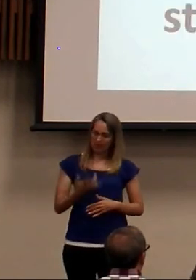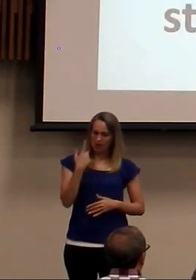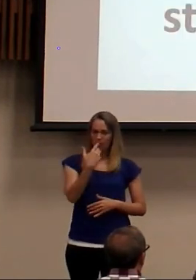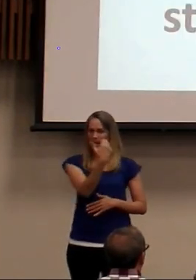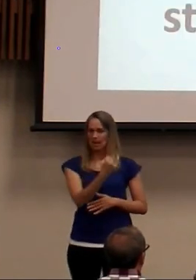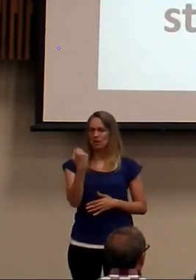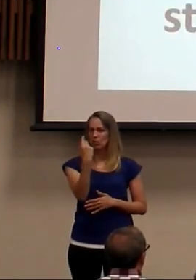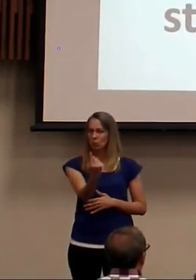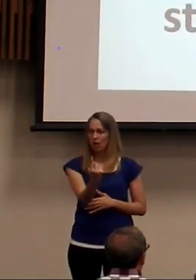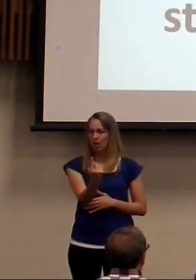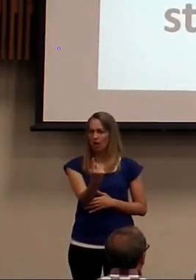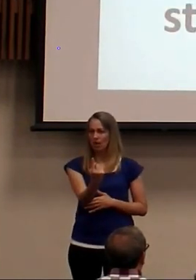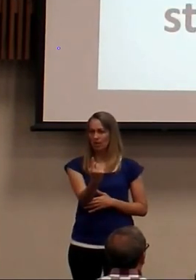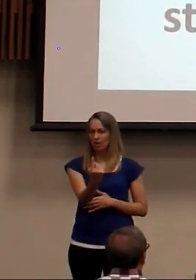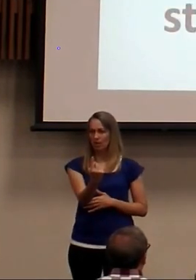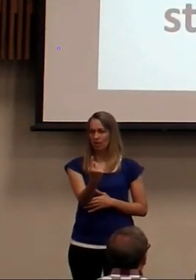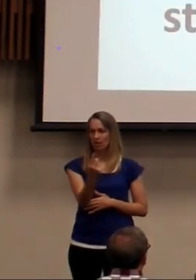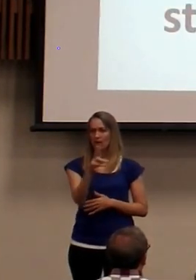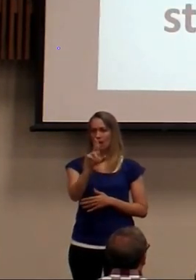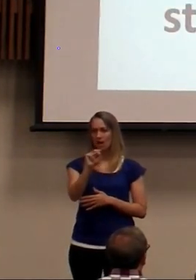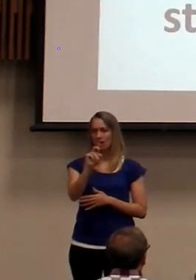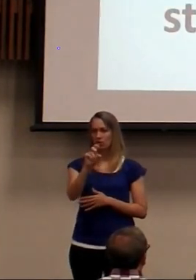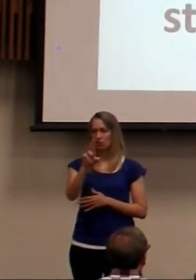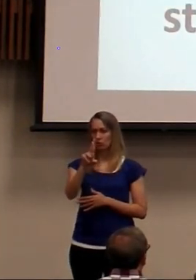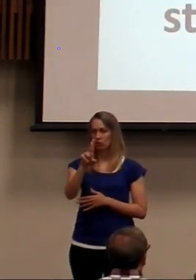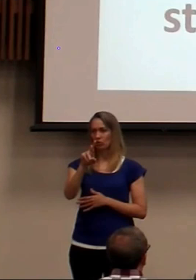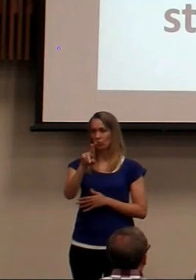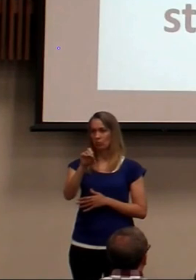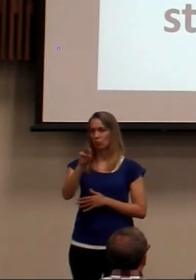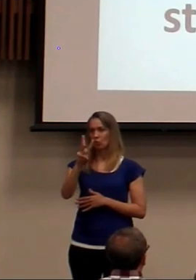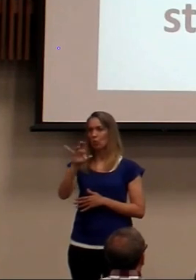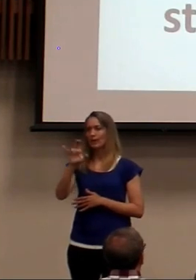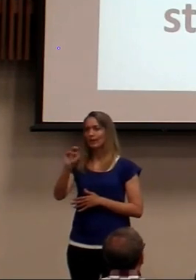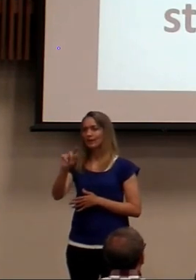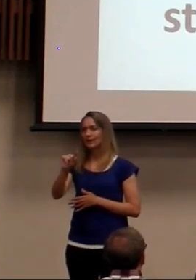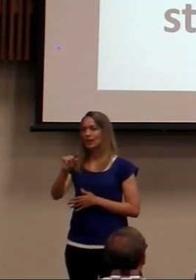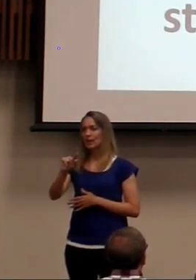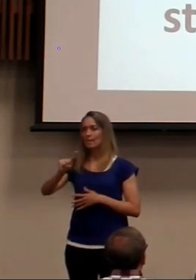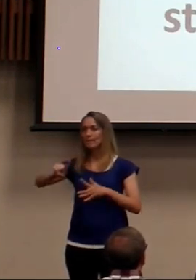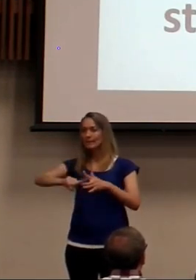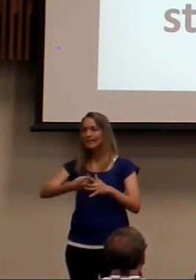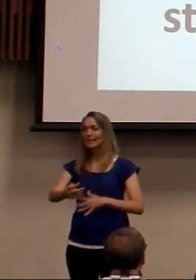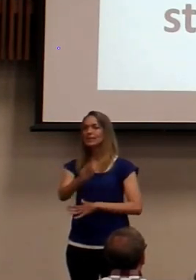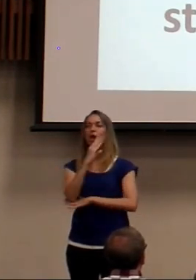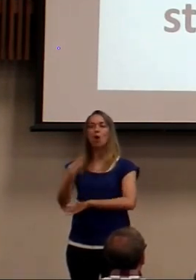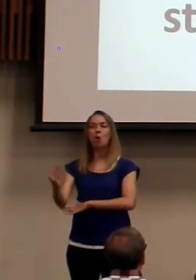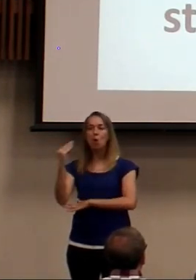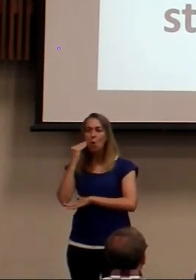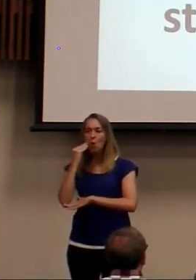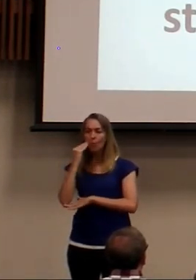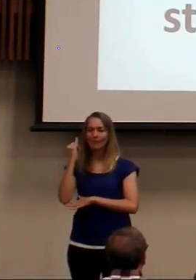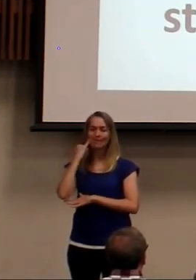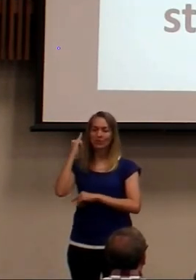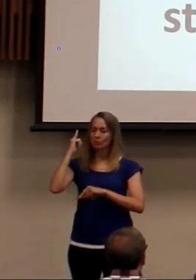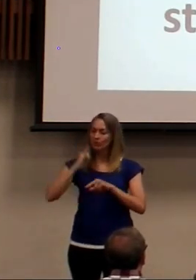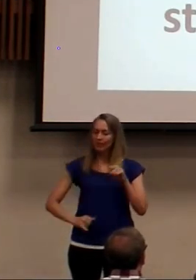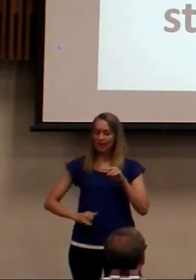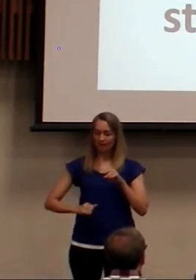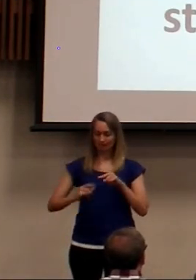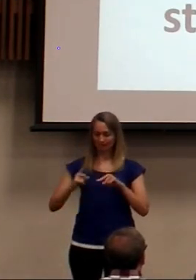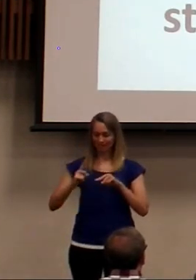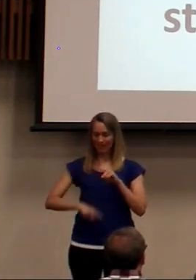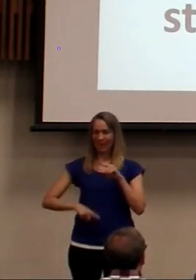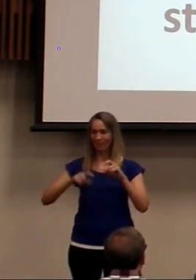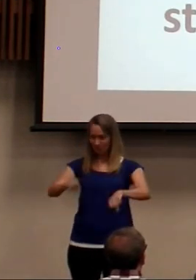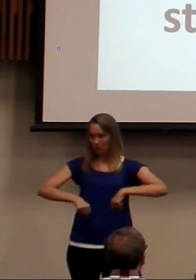one lesson. Under rowing starts at home. If you can't row at home, you're not going to have the health necessary to row for